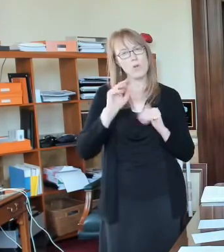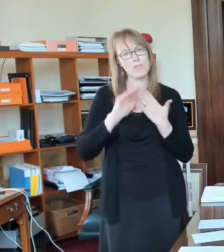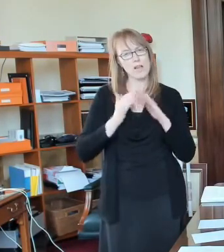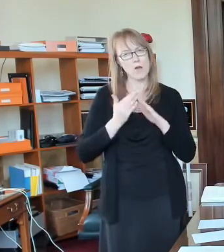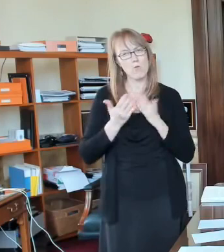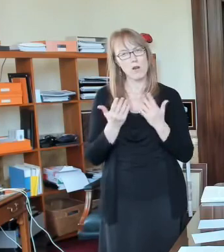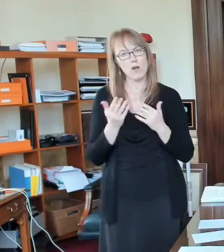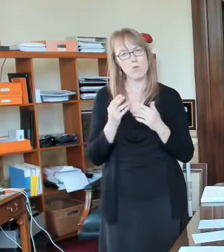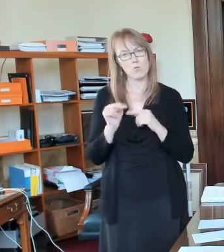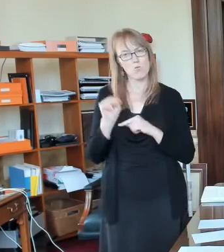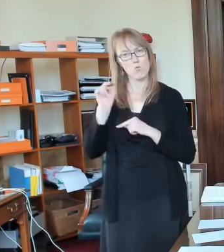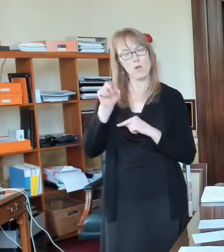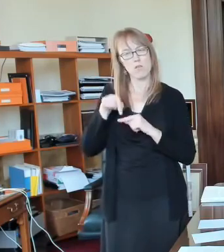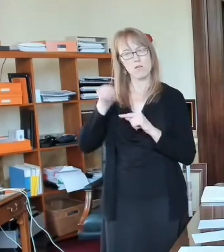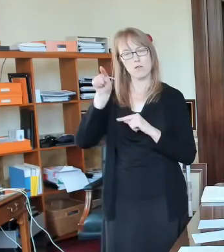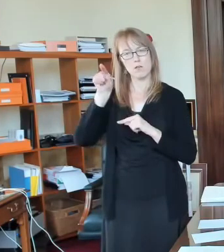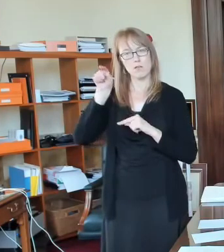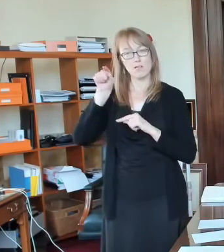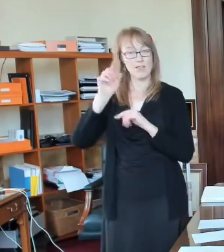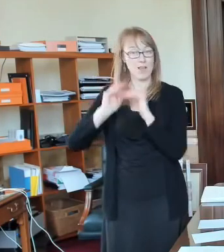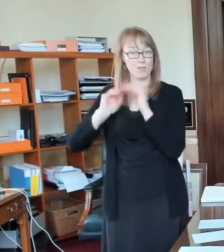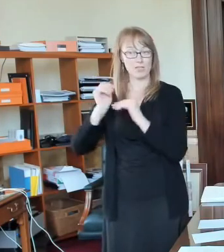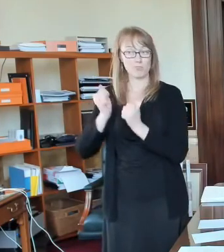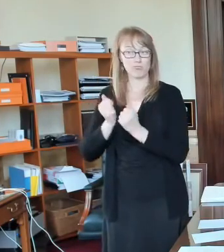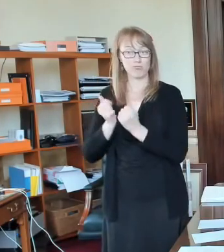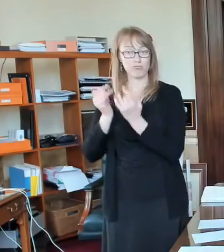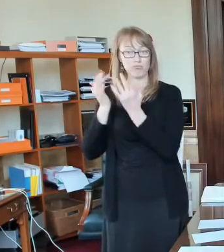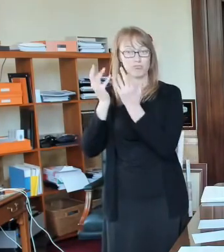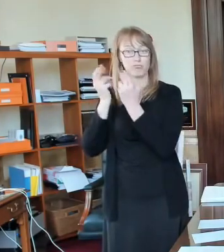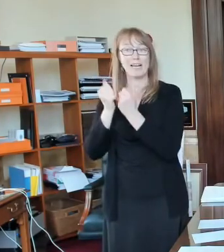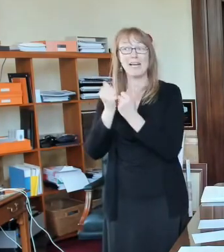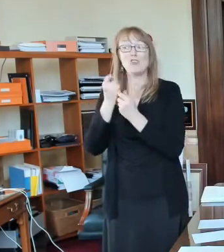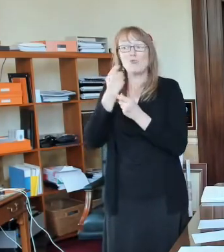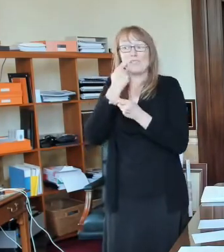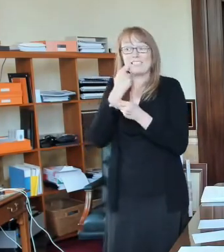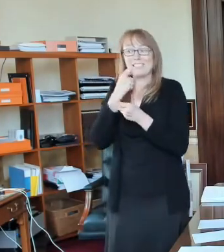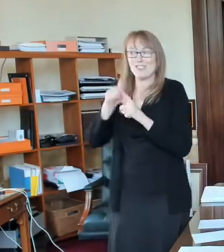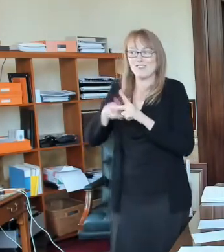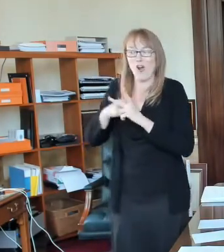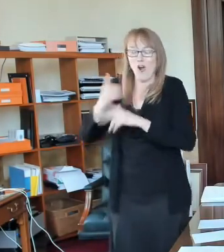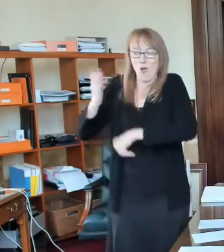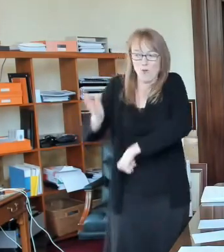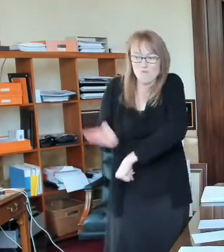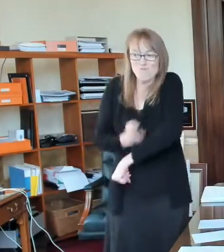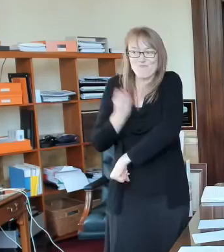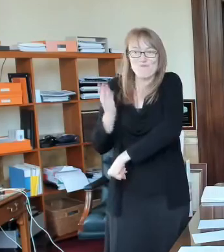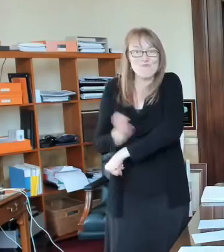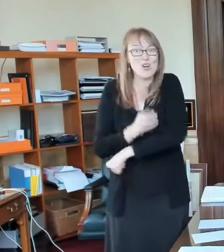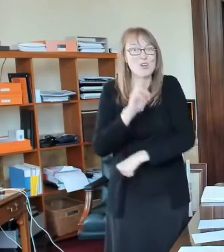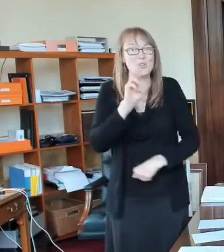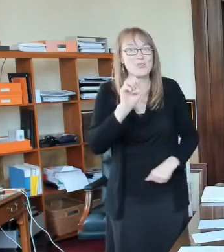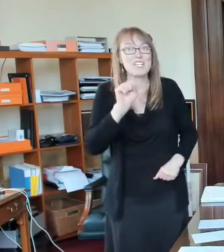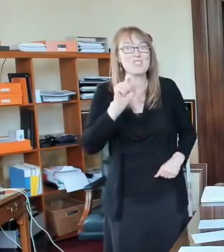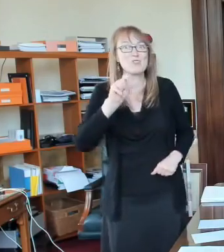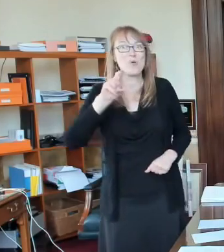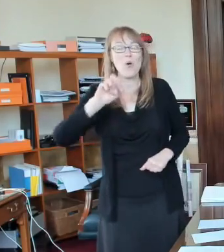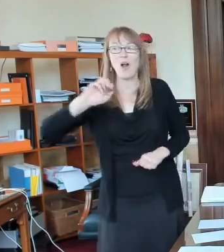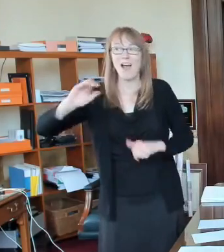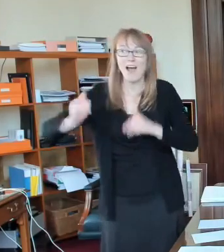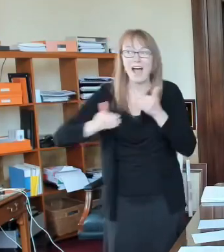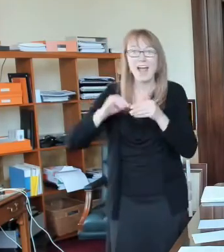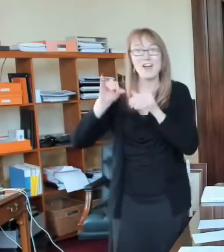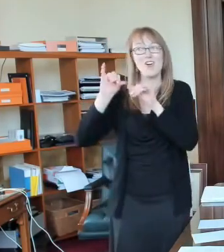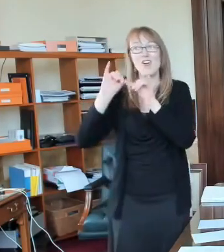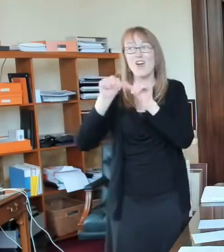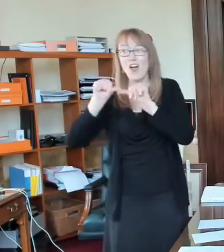had was really just beginning to be restored. They had hired architects, they had architectural